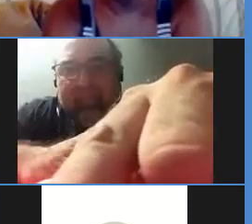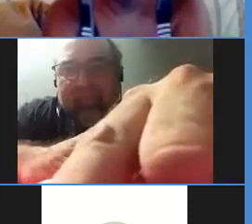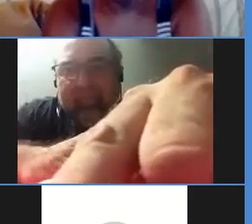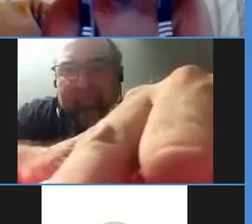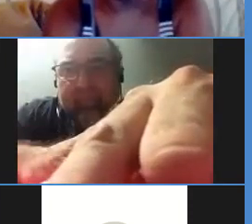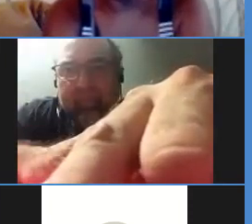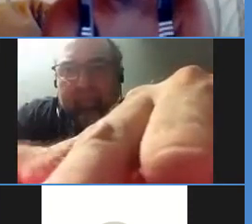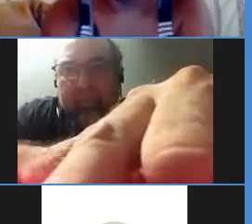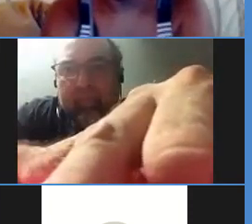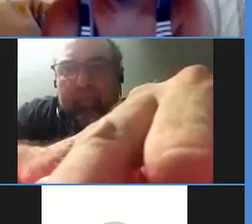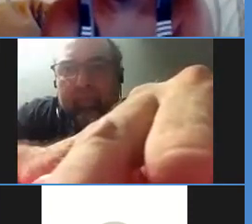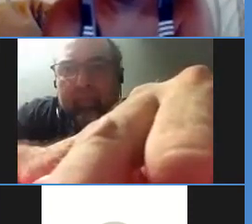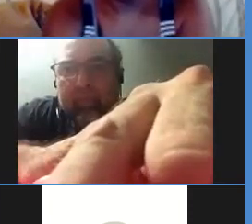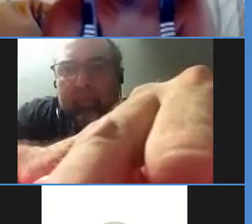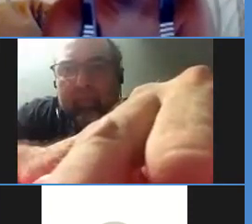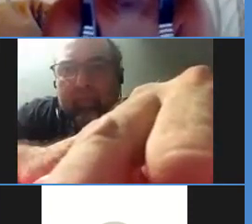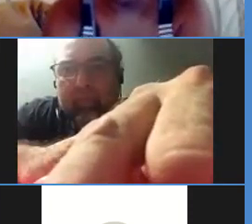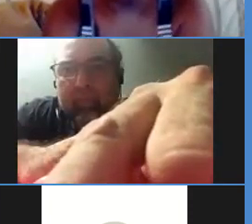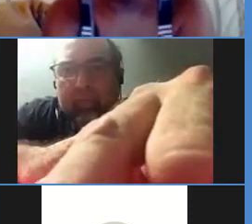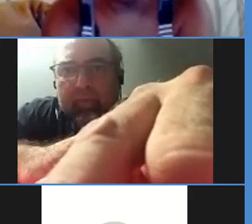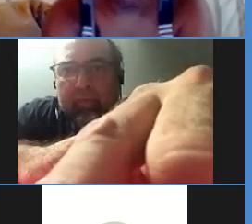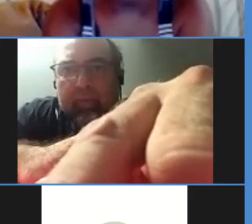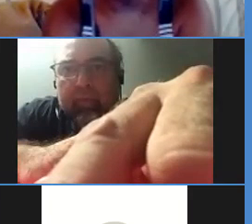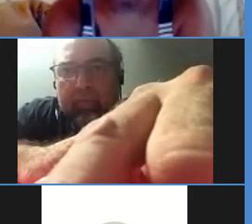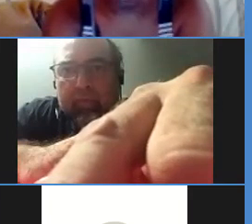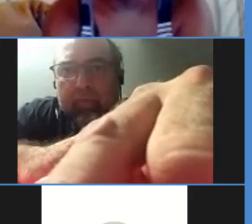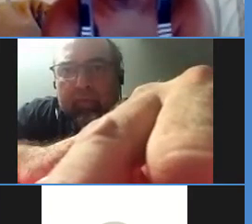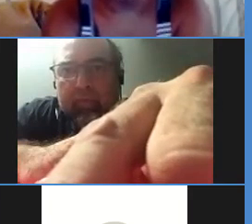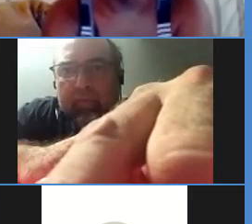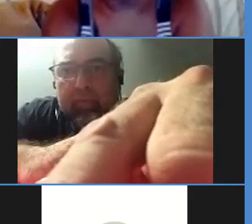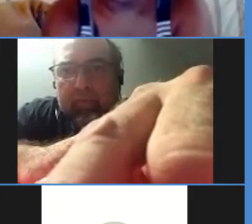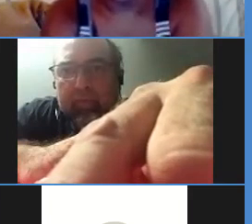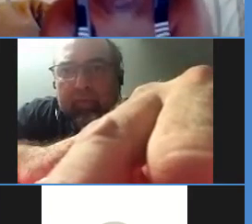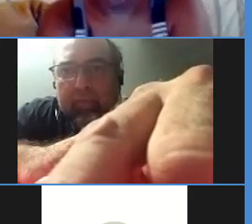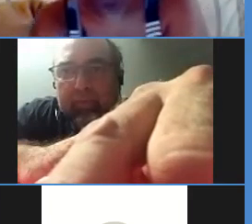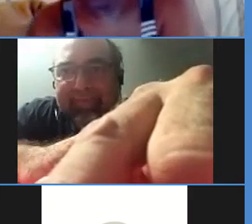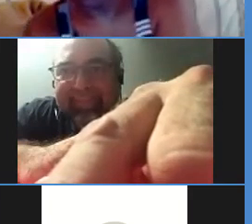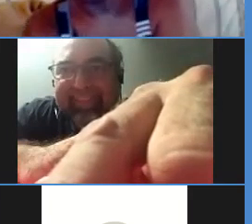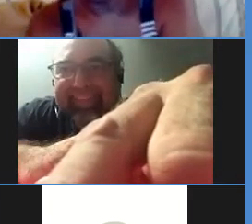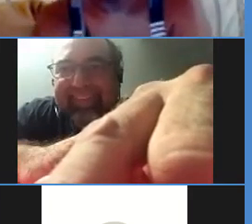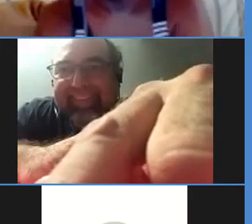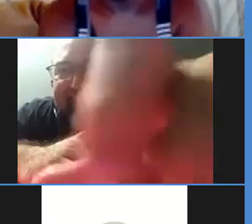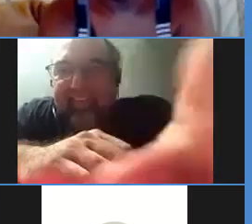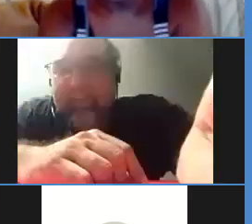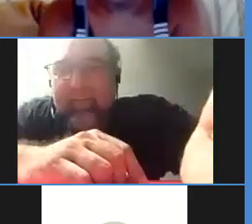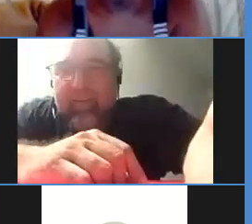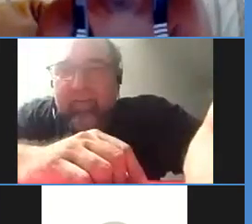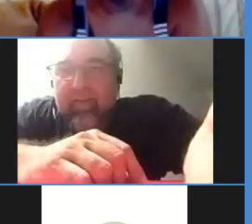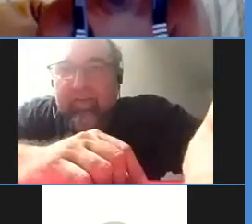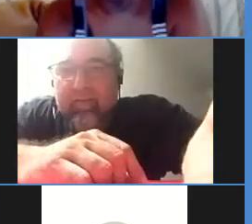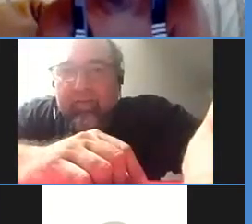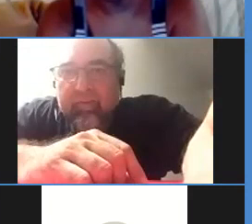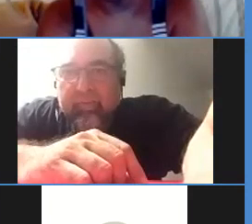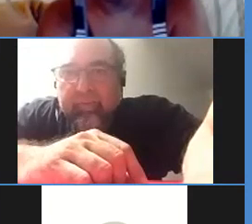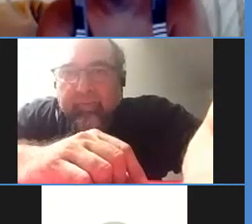BASL. And I'll just read the bullet point, blah, blah, blah, bullet points for that. Platt